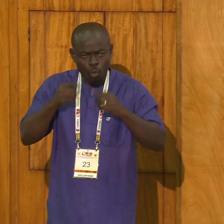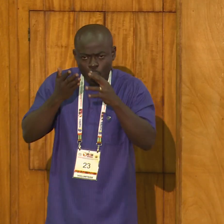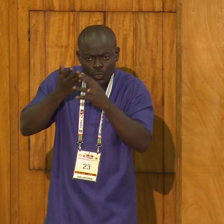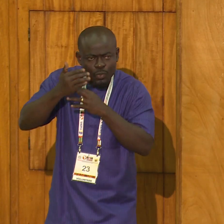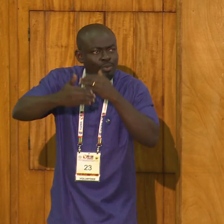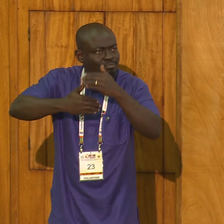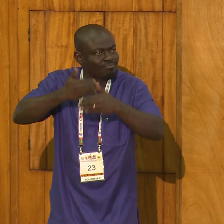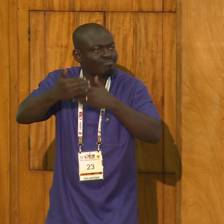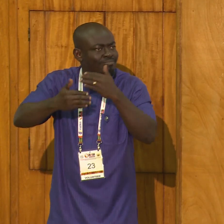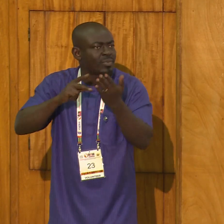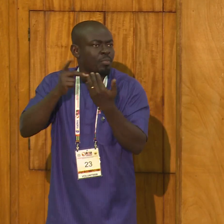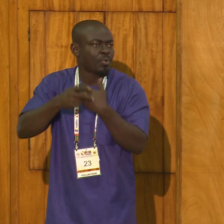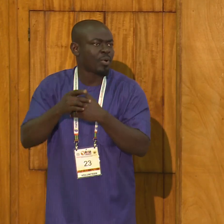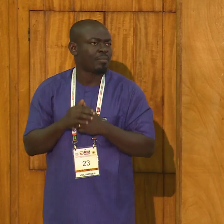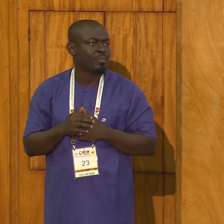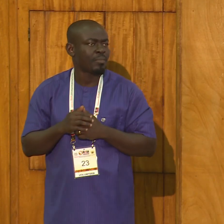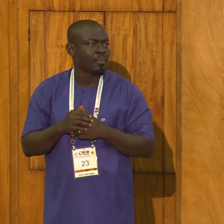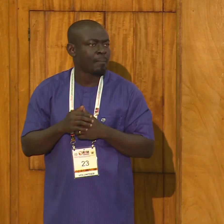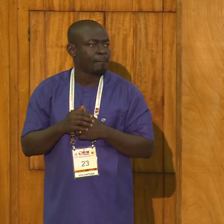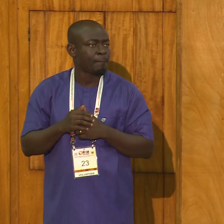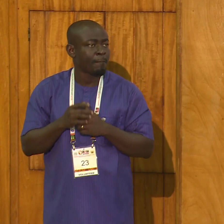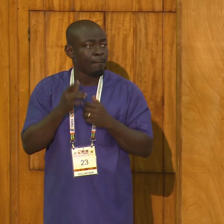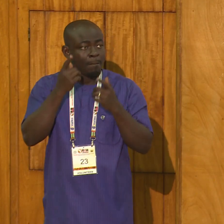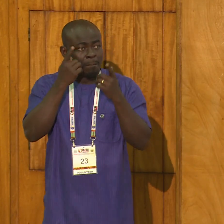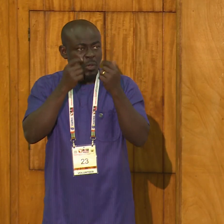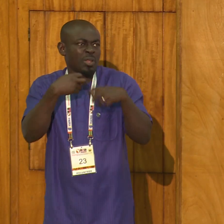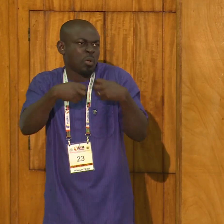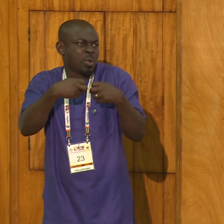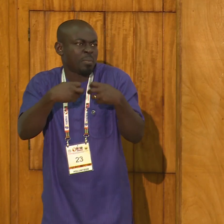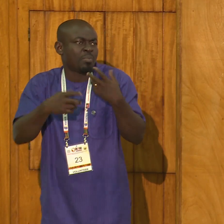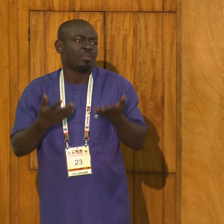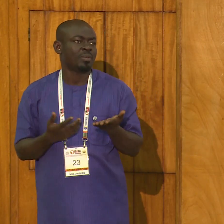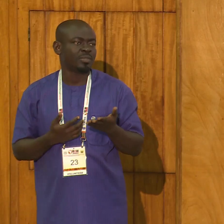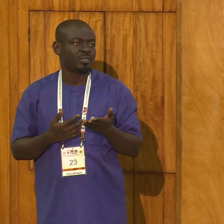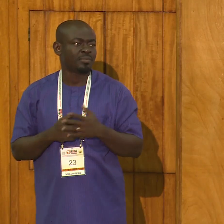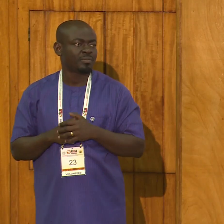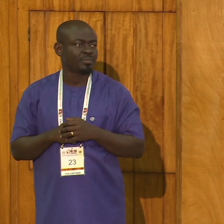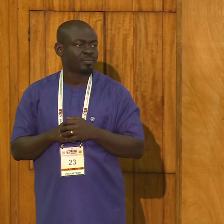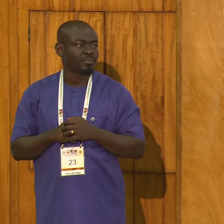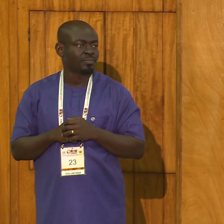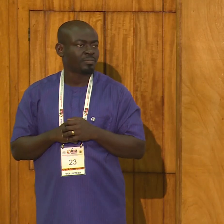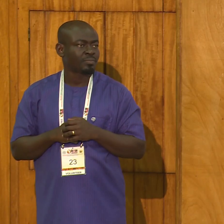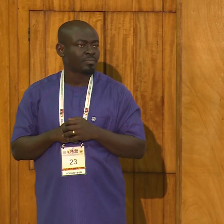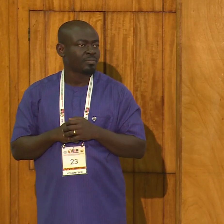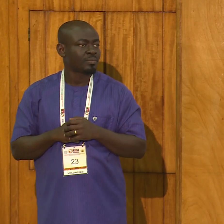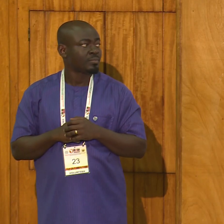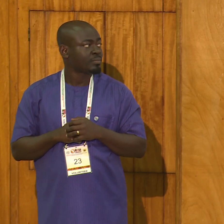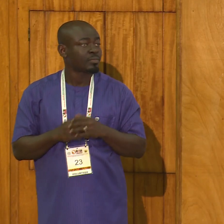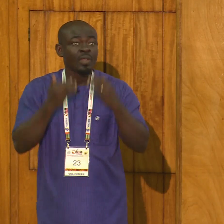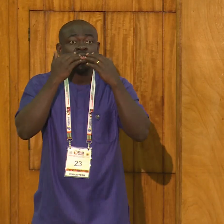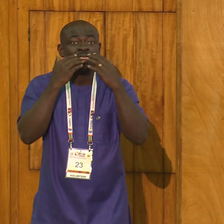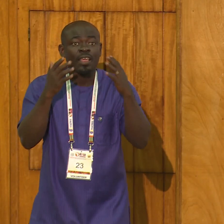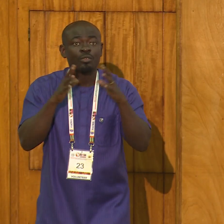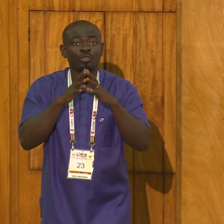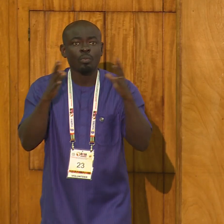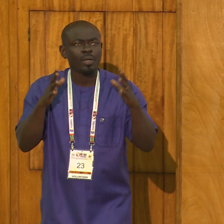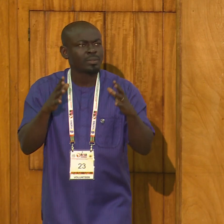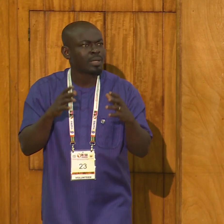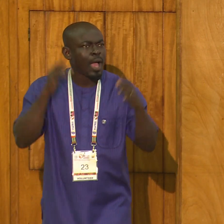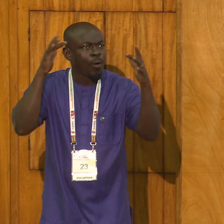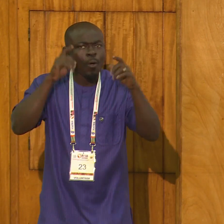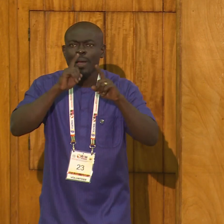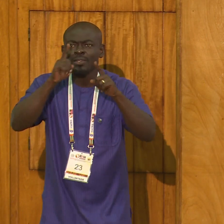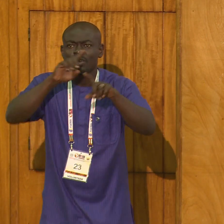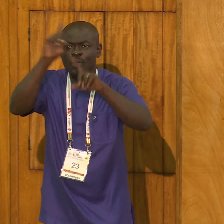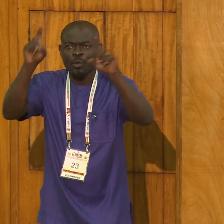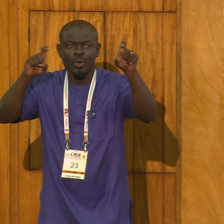program because of they were already problems when we got them in. Otherwise, thank you. I hope I managed to answer all